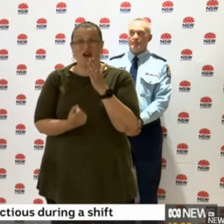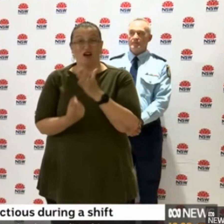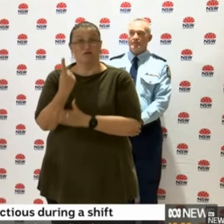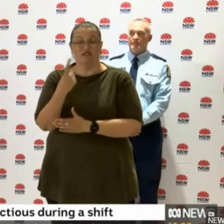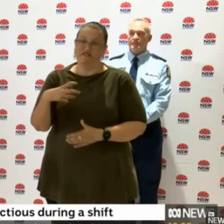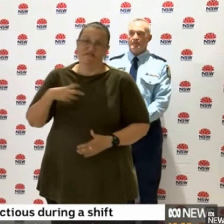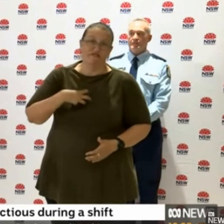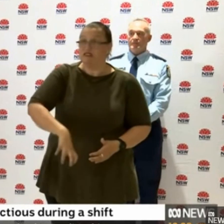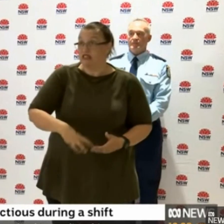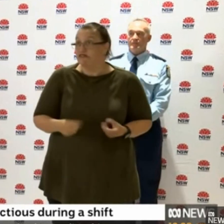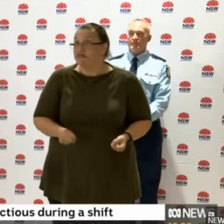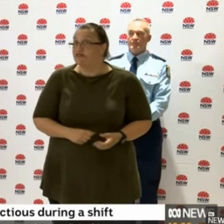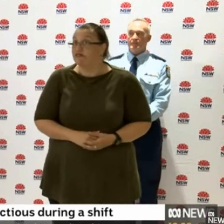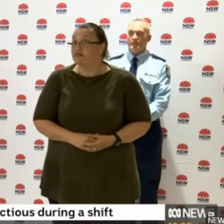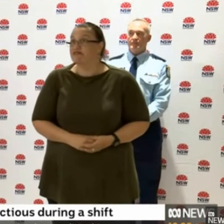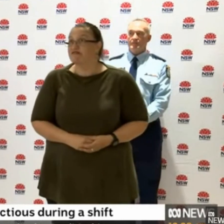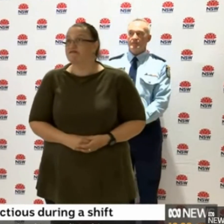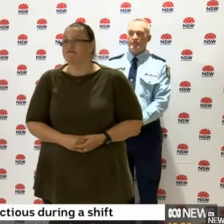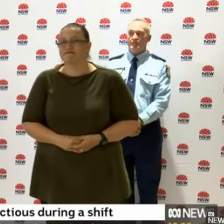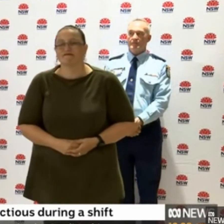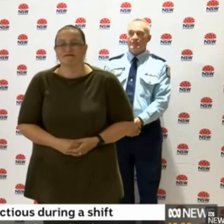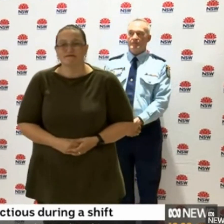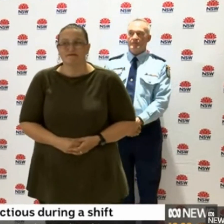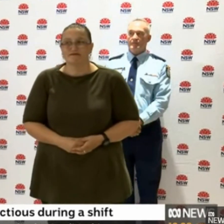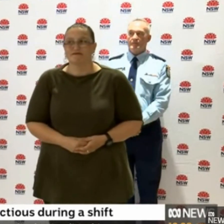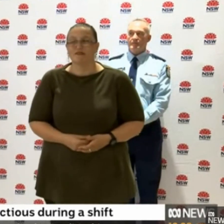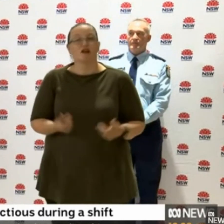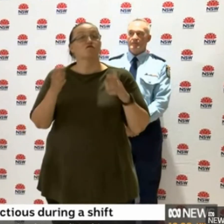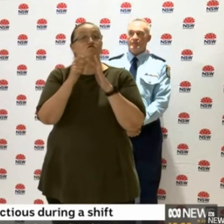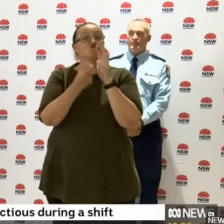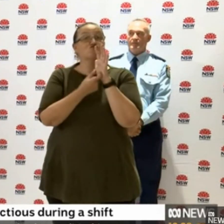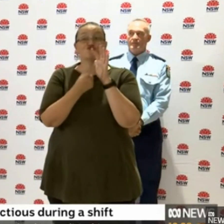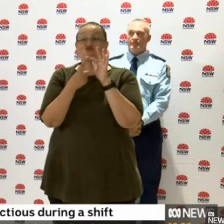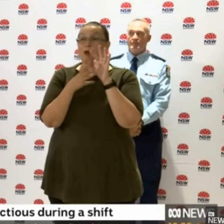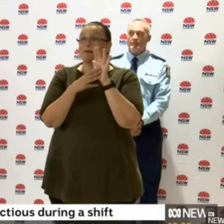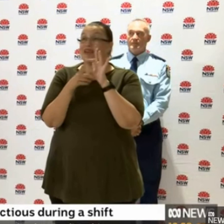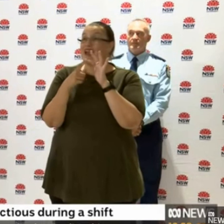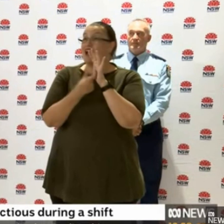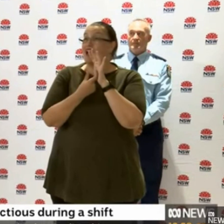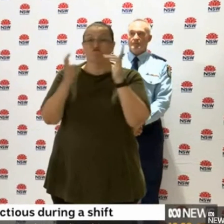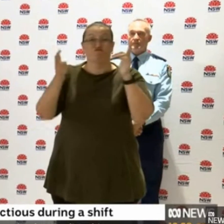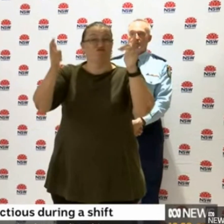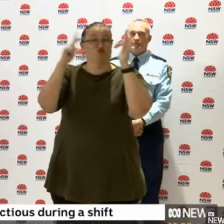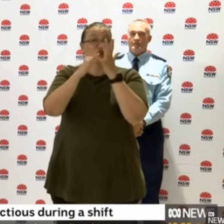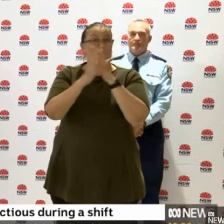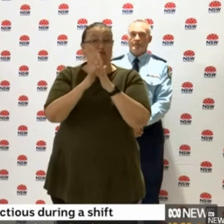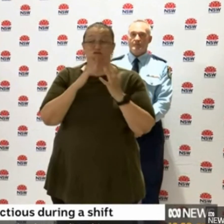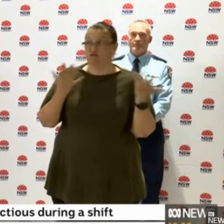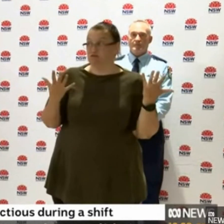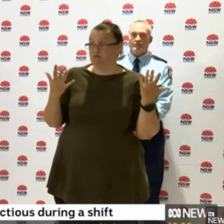I have always, and the Premier has always said, we have to expect that in a human system there will be vulnerabilities.